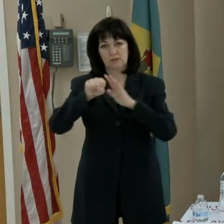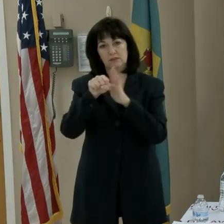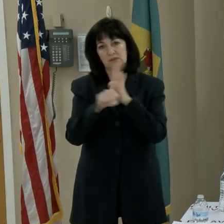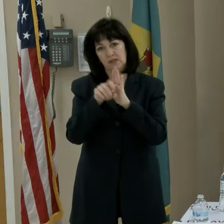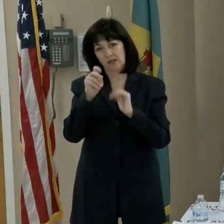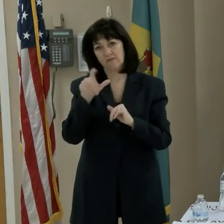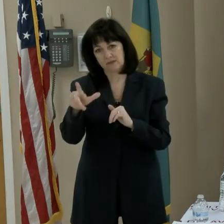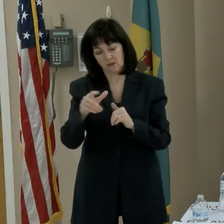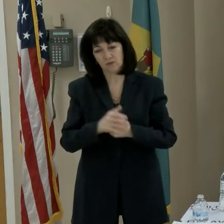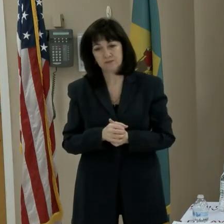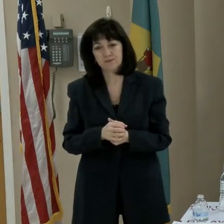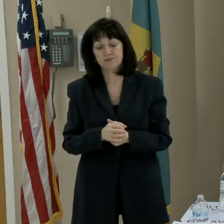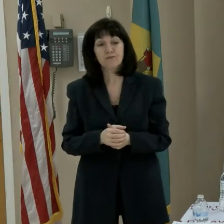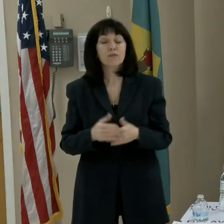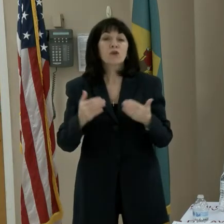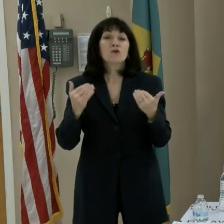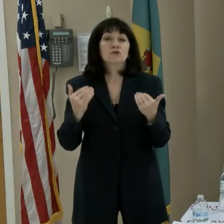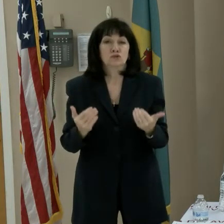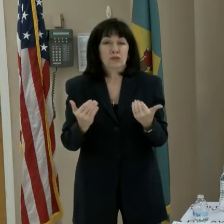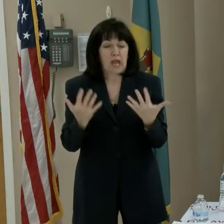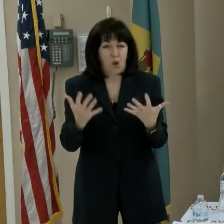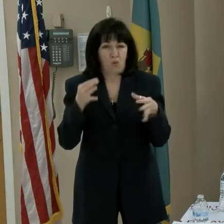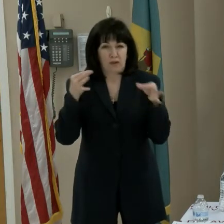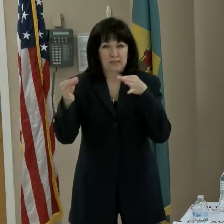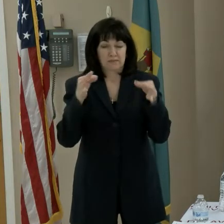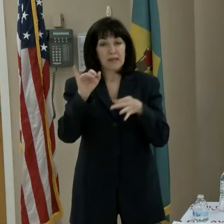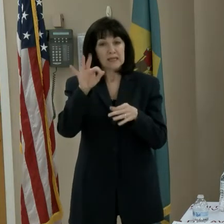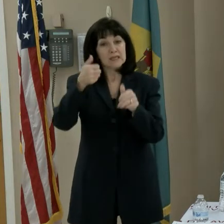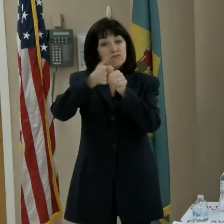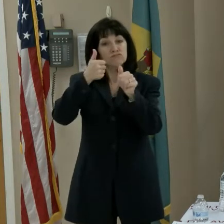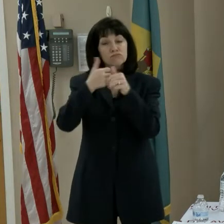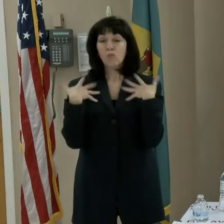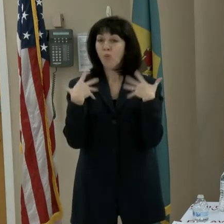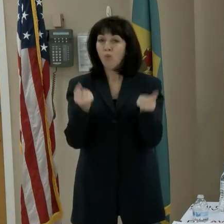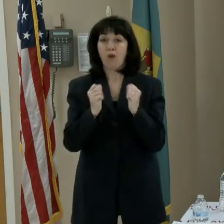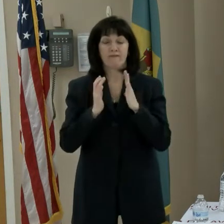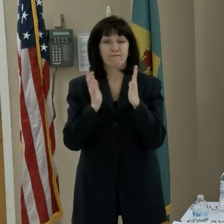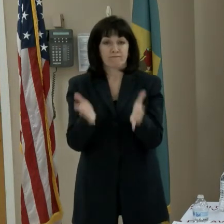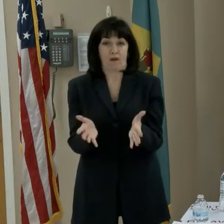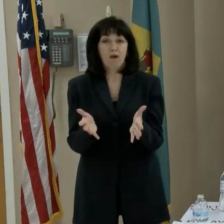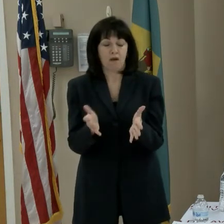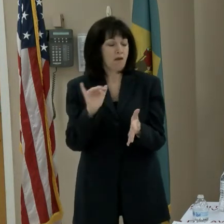So let's talk about if you are well. As Dr. Walker was saying, if